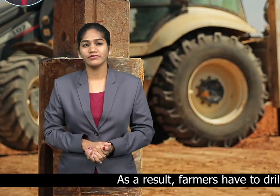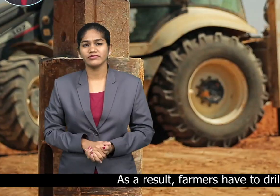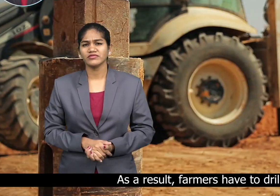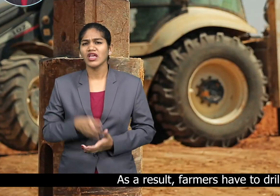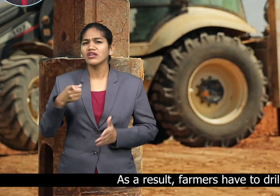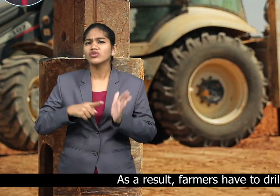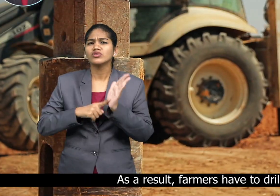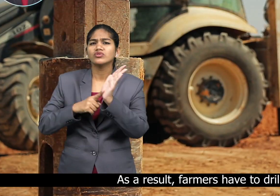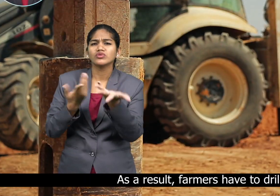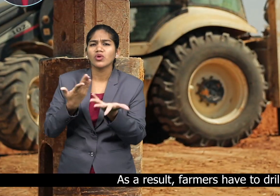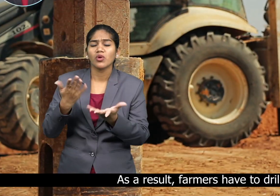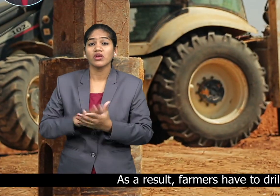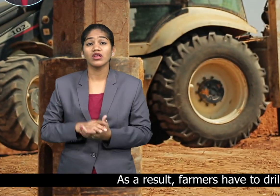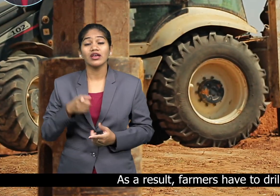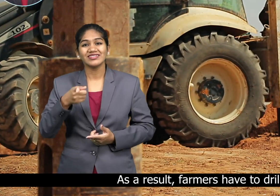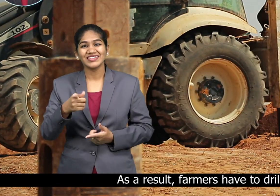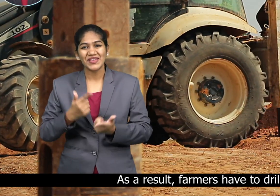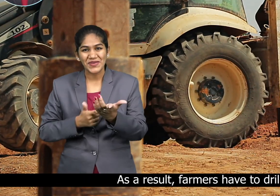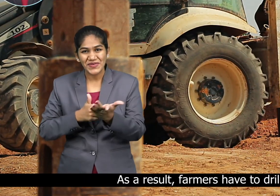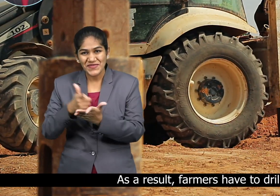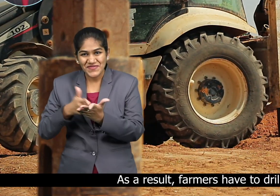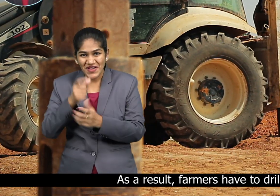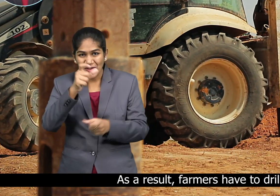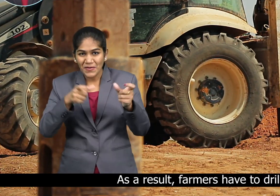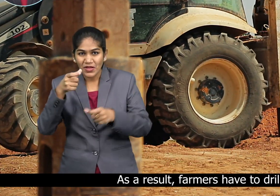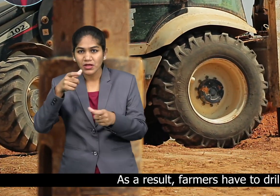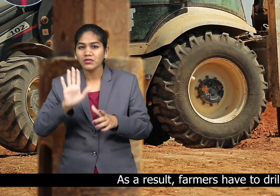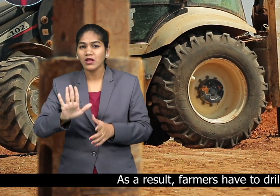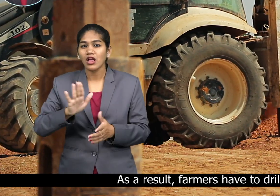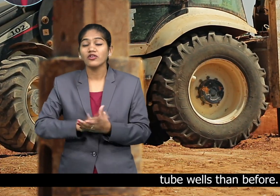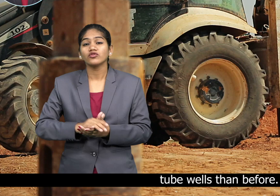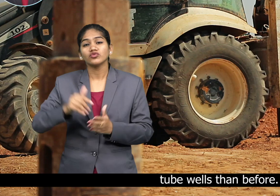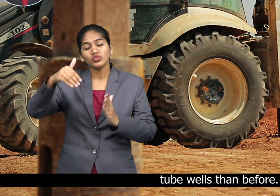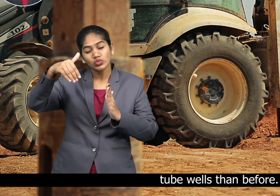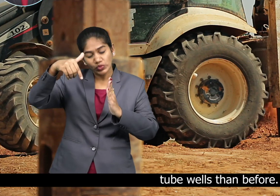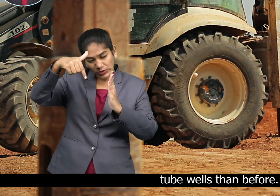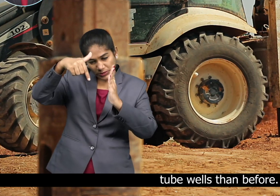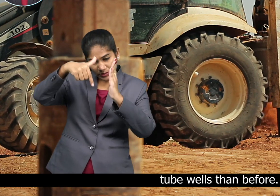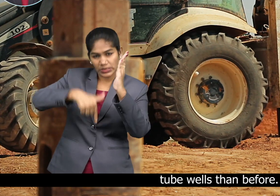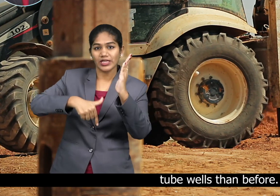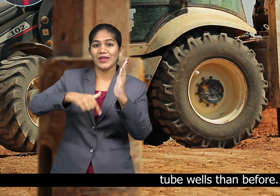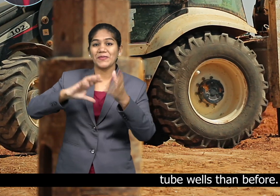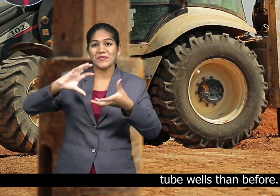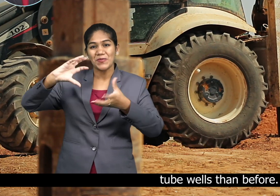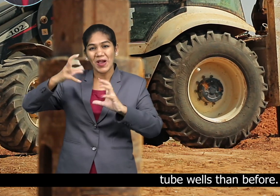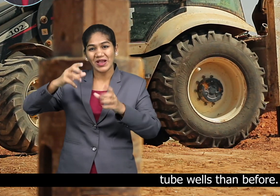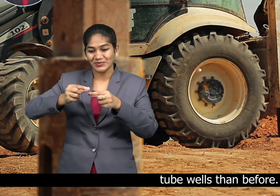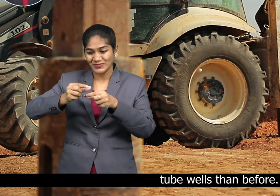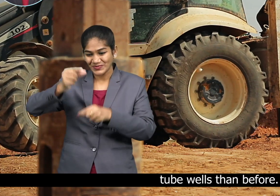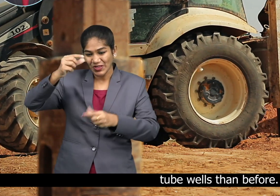As a result, farmers have to drill deeper tube wells than before.